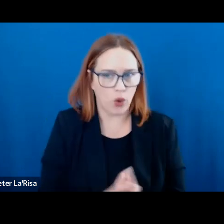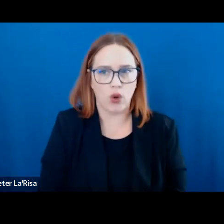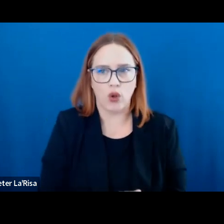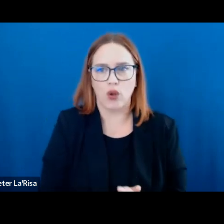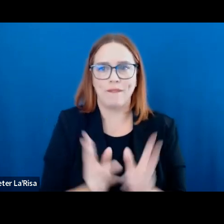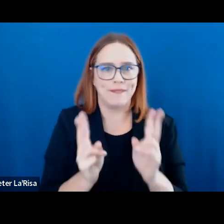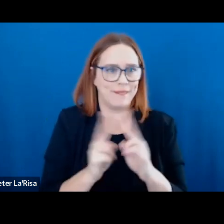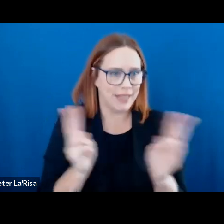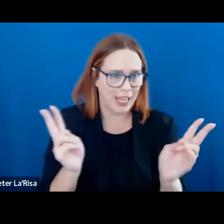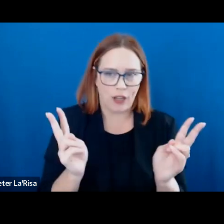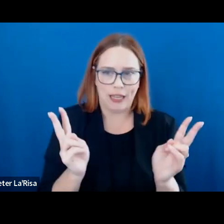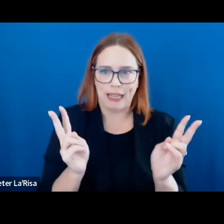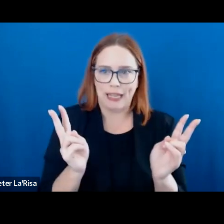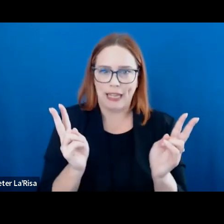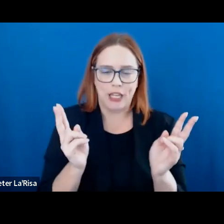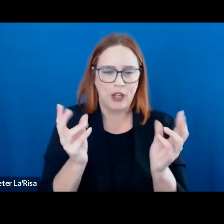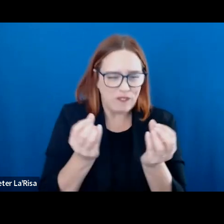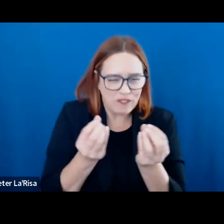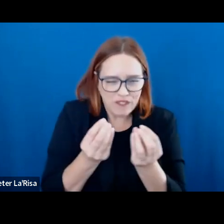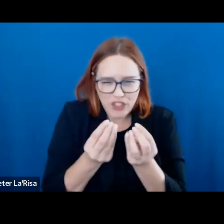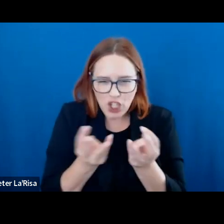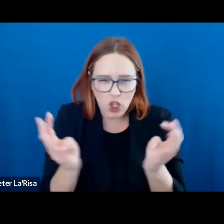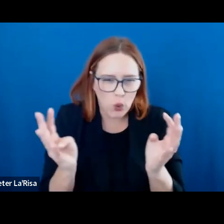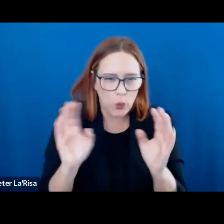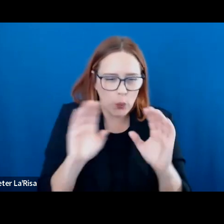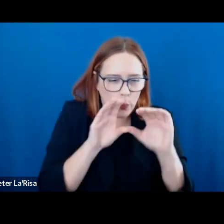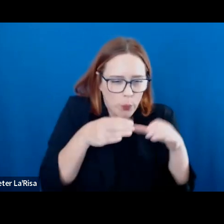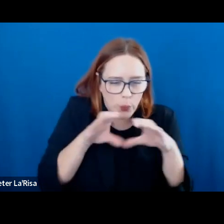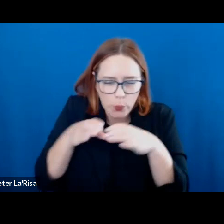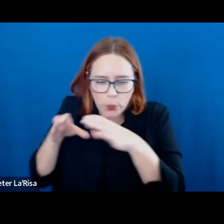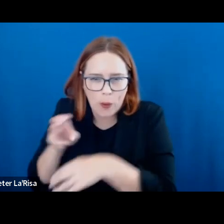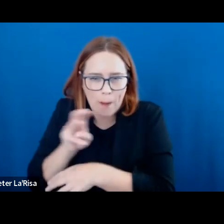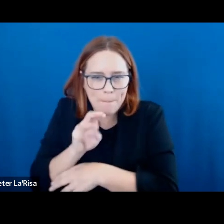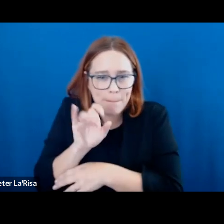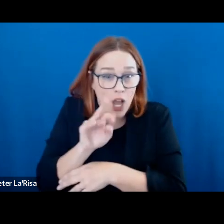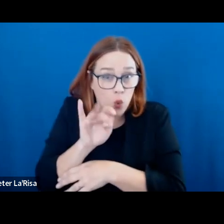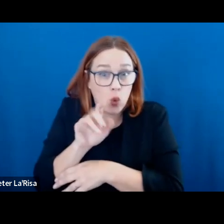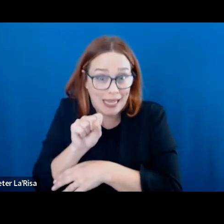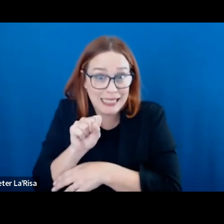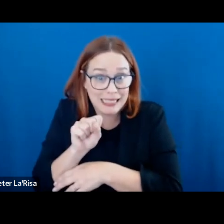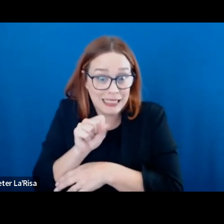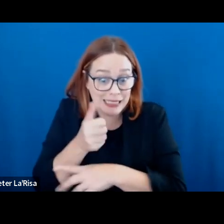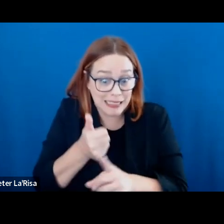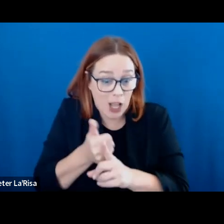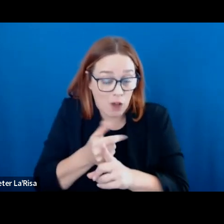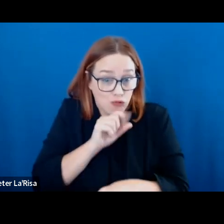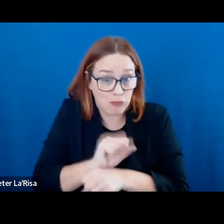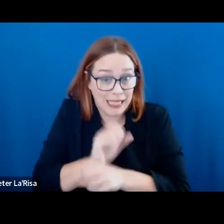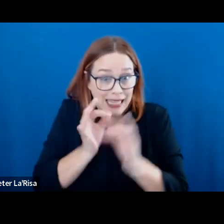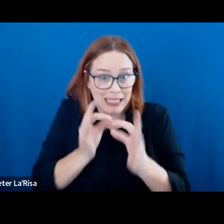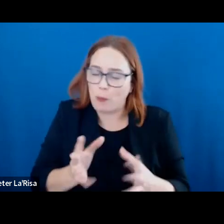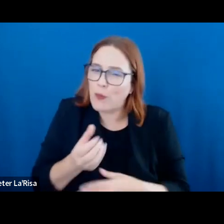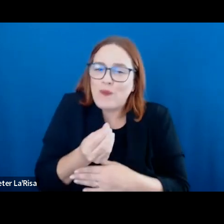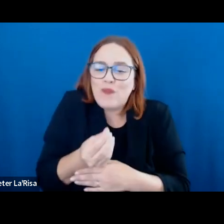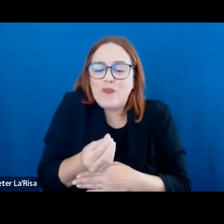Very few minorities were an interpreter as the time that I was there, and started